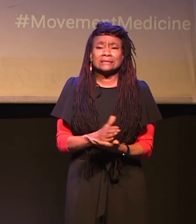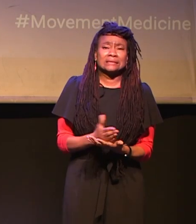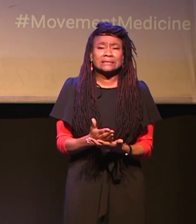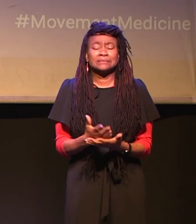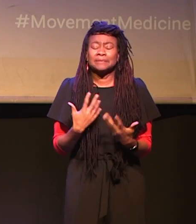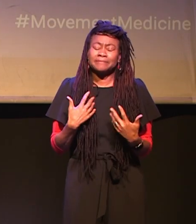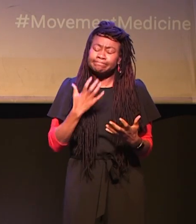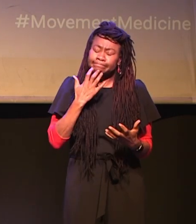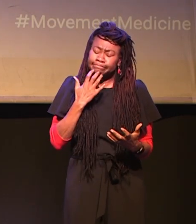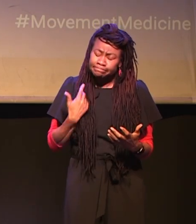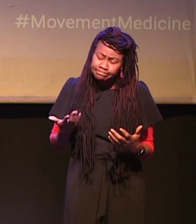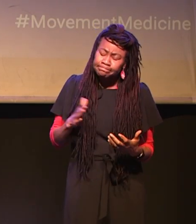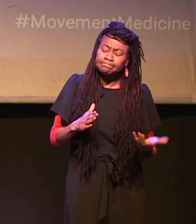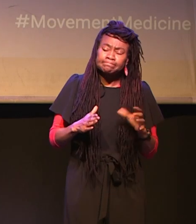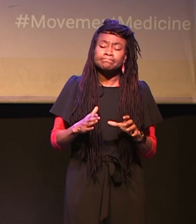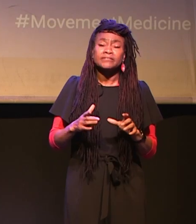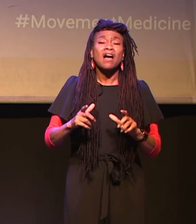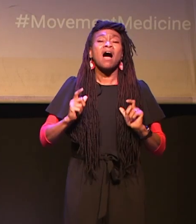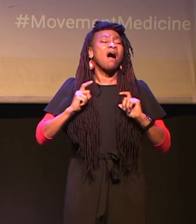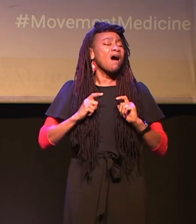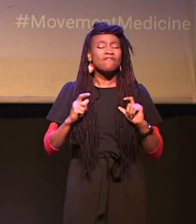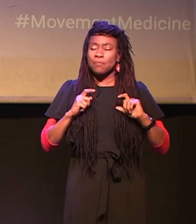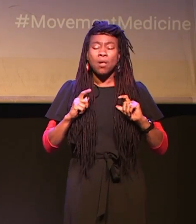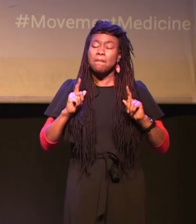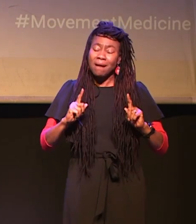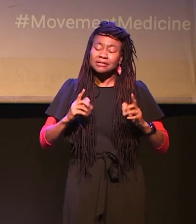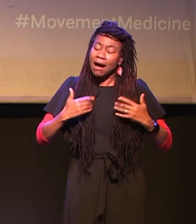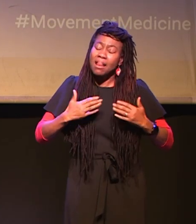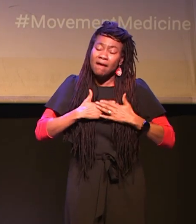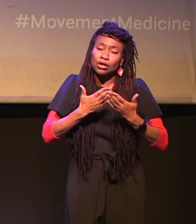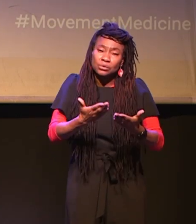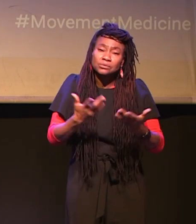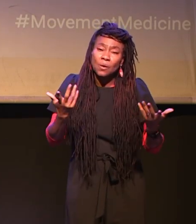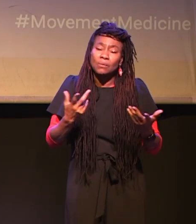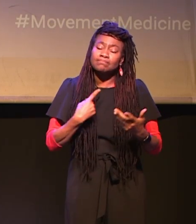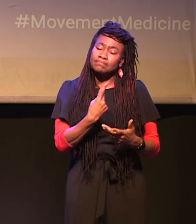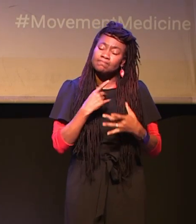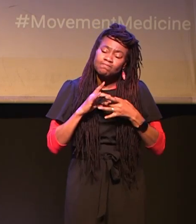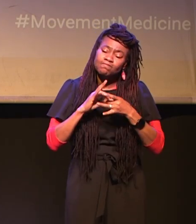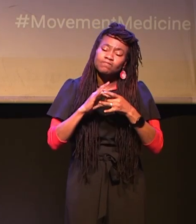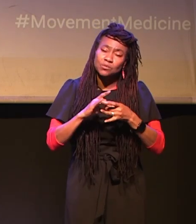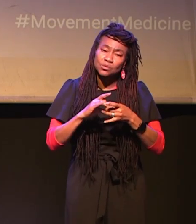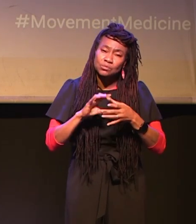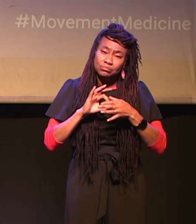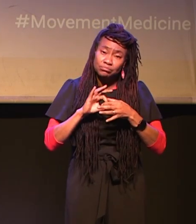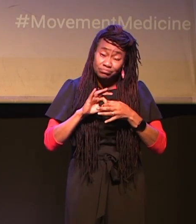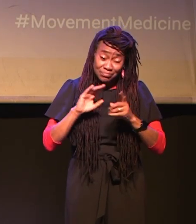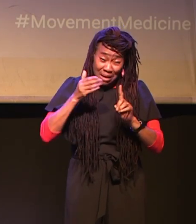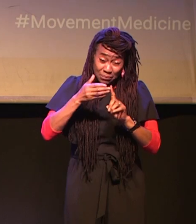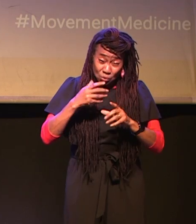I stay with it. And like, I feel uncomfortable, but I love you. So can we do this together? You know?